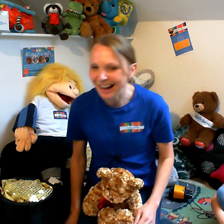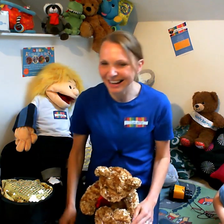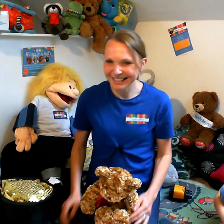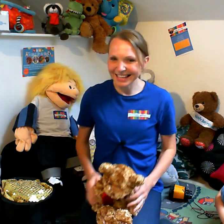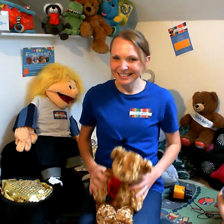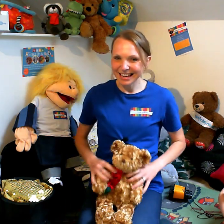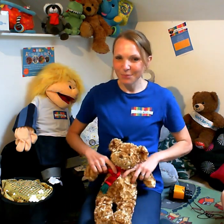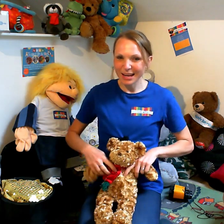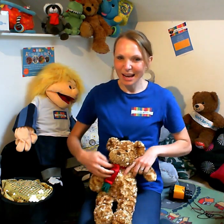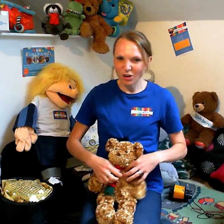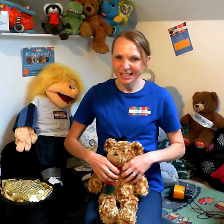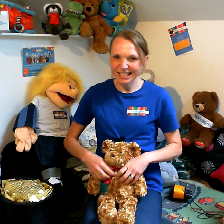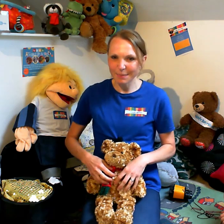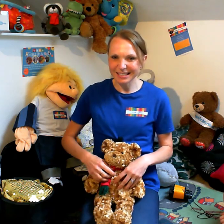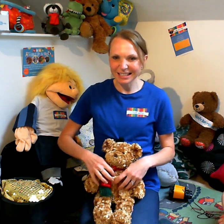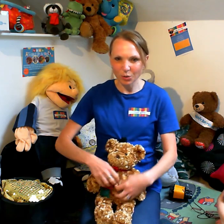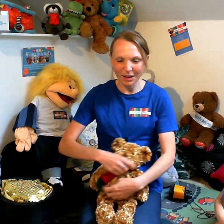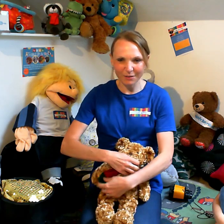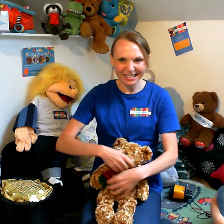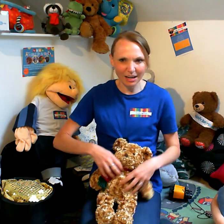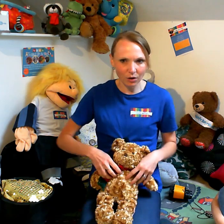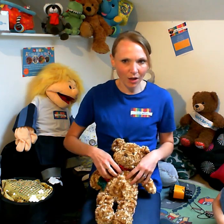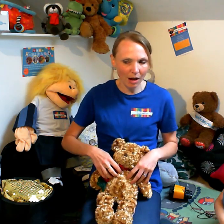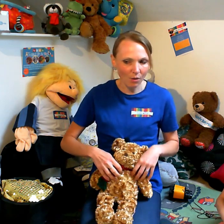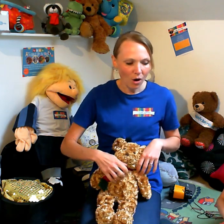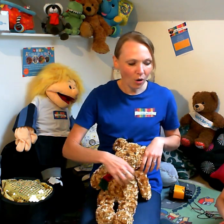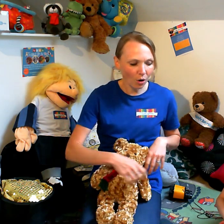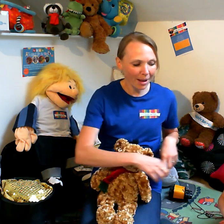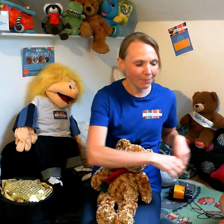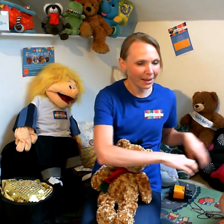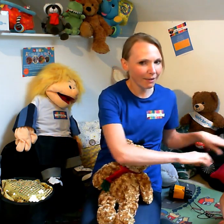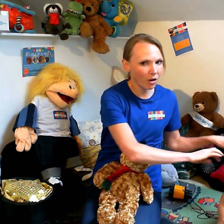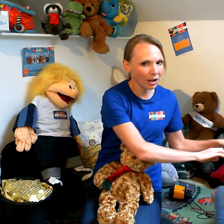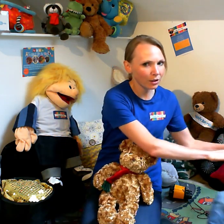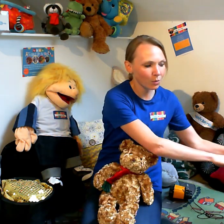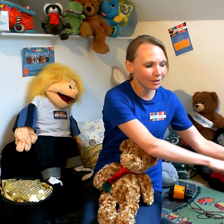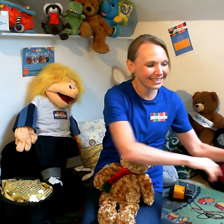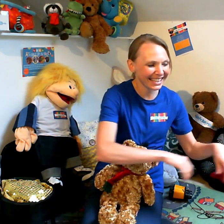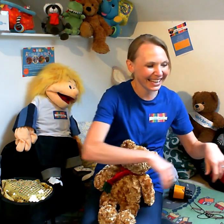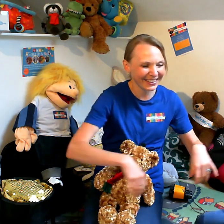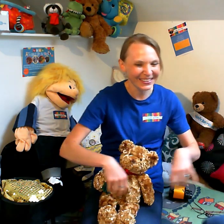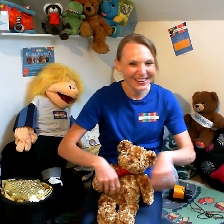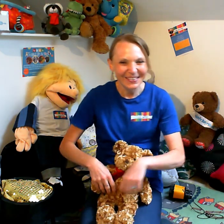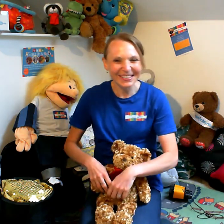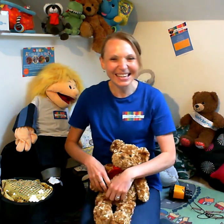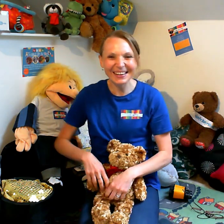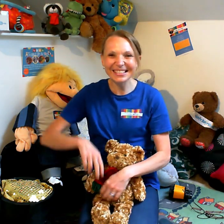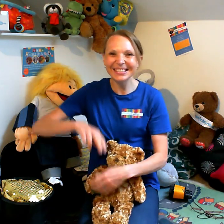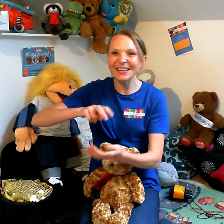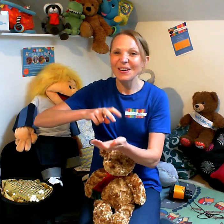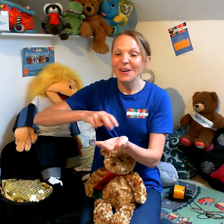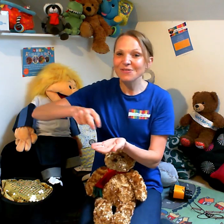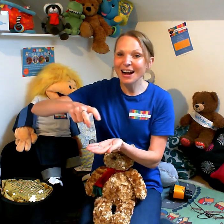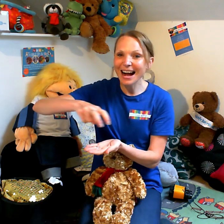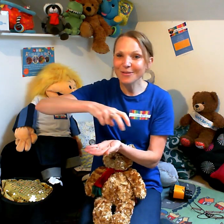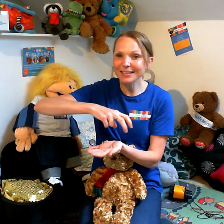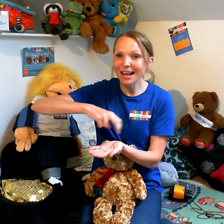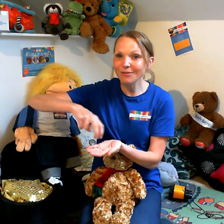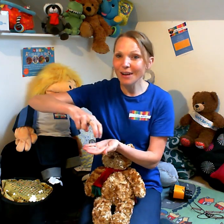I think it's time we gave our teddy bears a little bit of a tickle though, or maybe give our little ones a tickle. We're going to do round and round